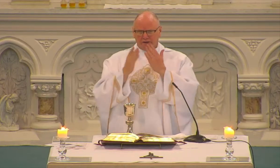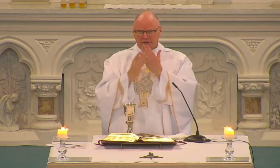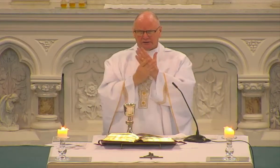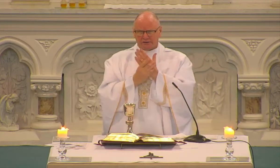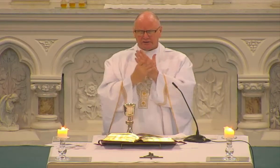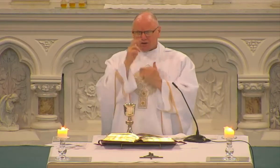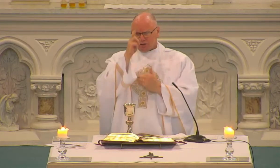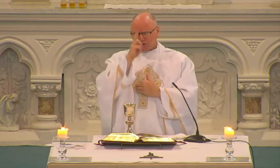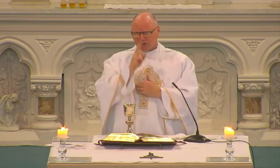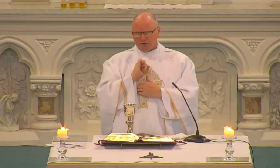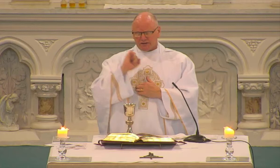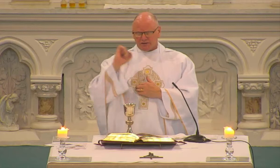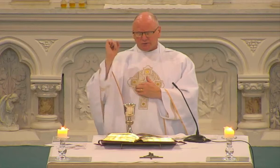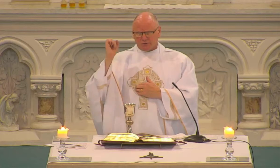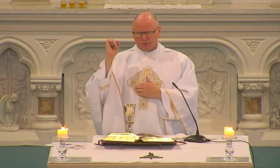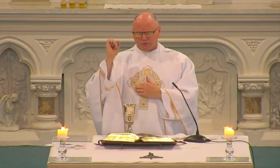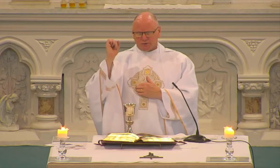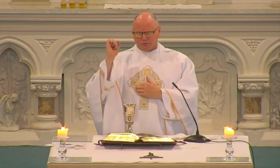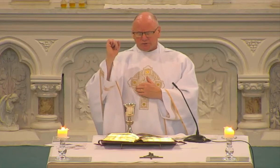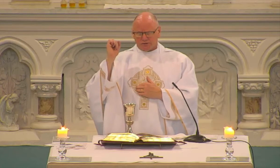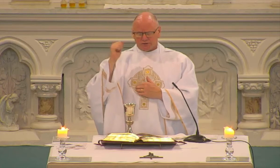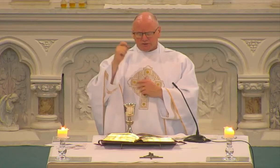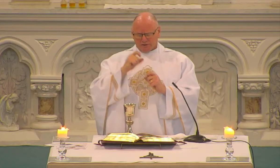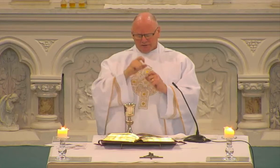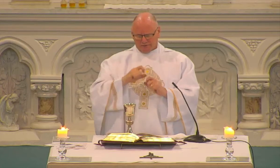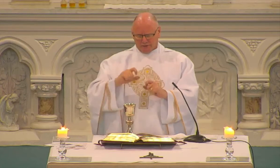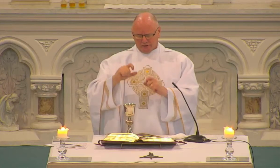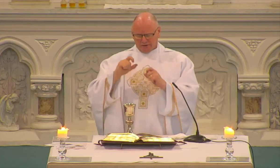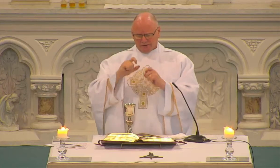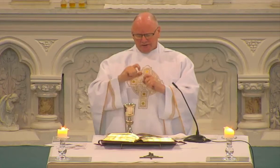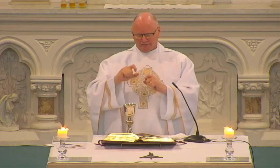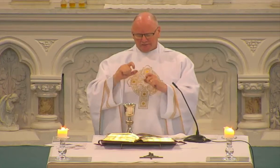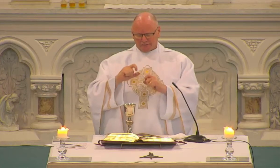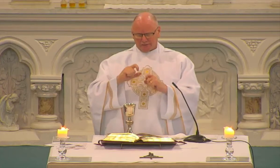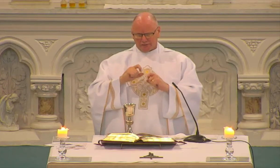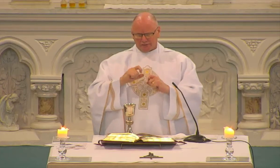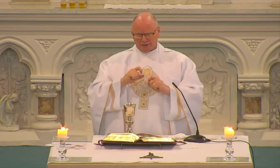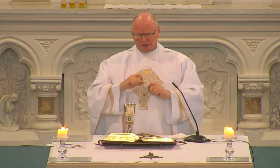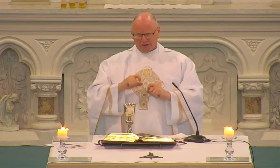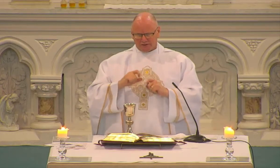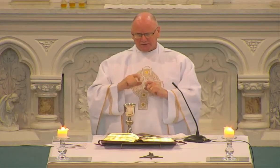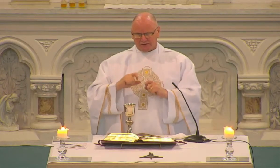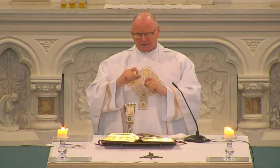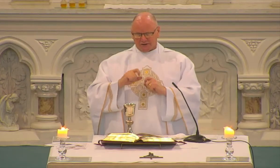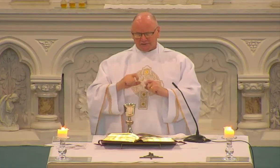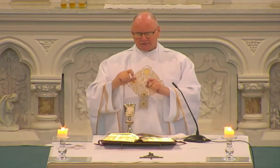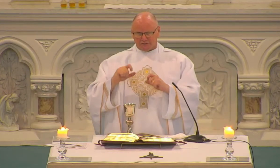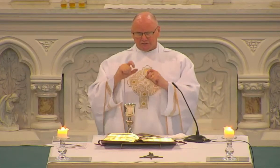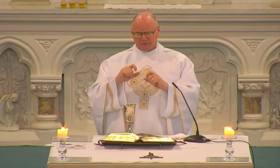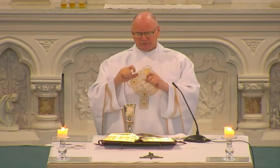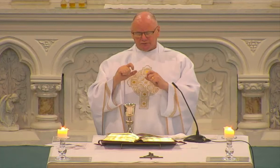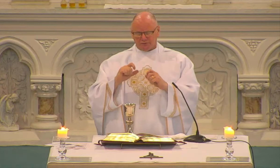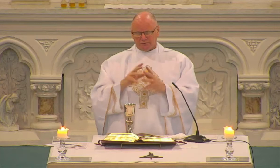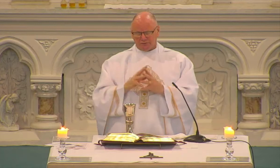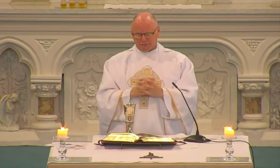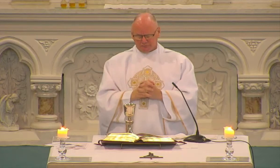and honor is yours, forever and ever.